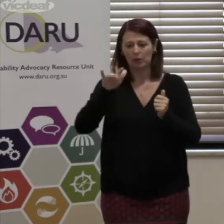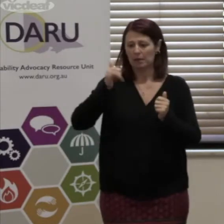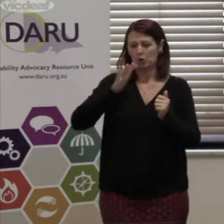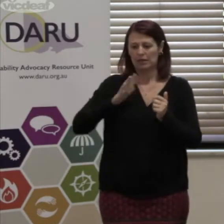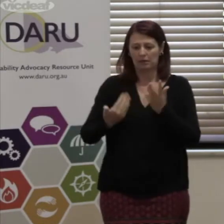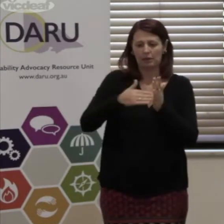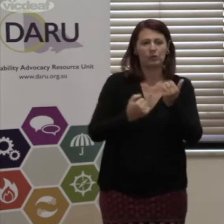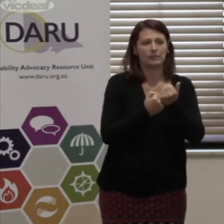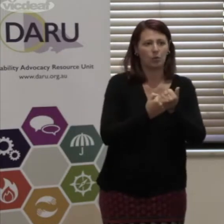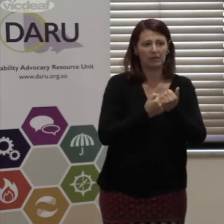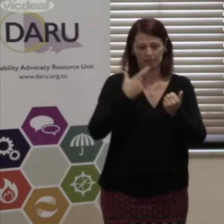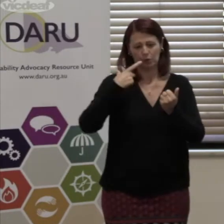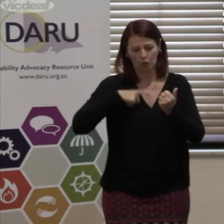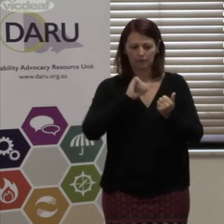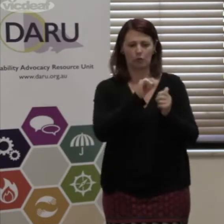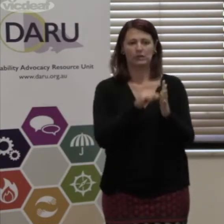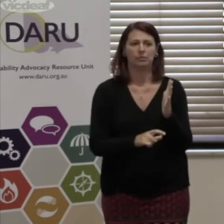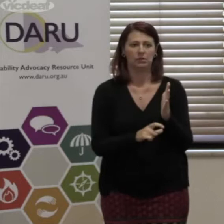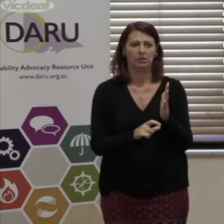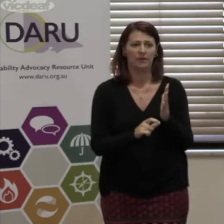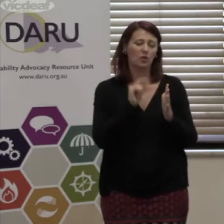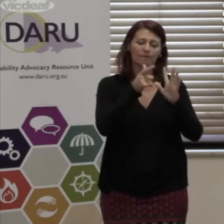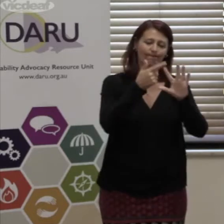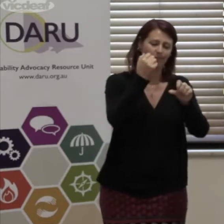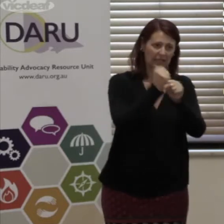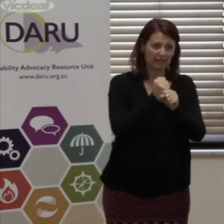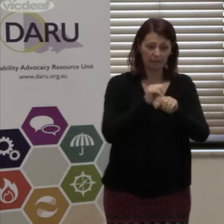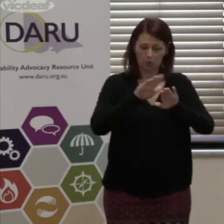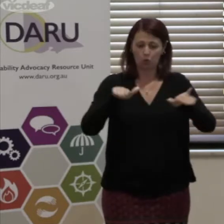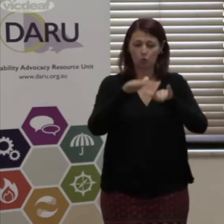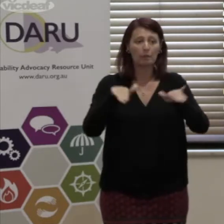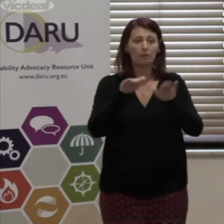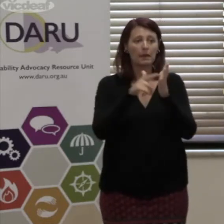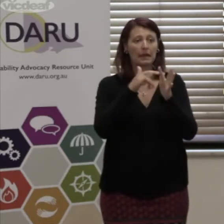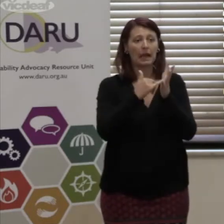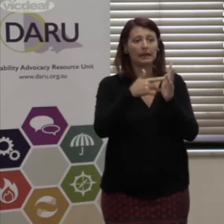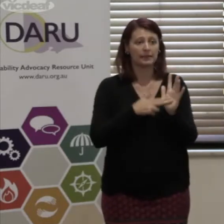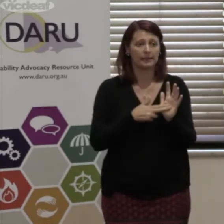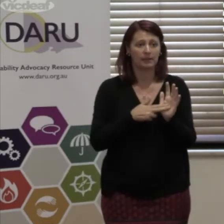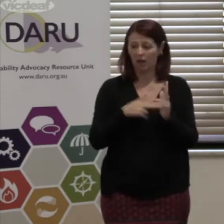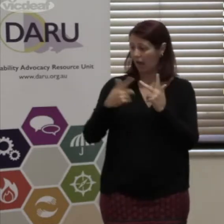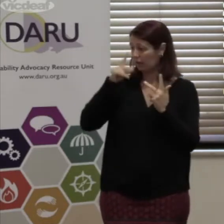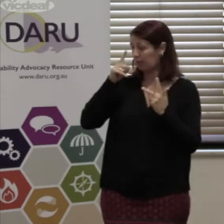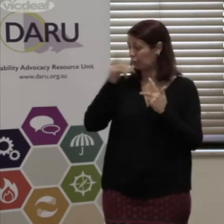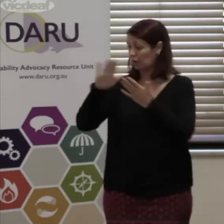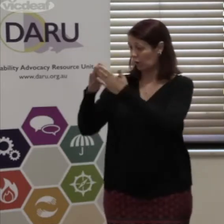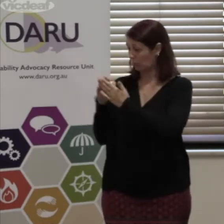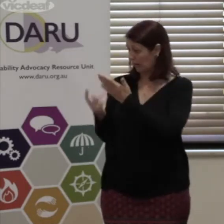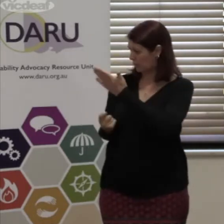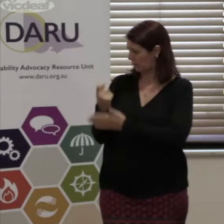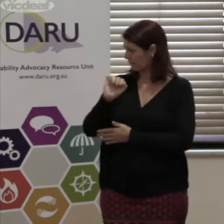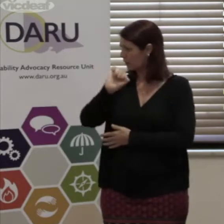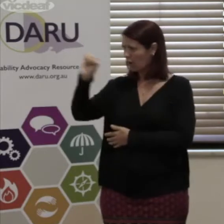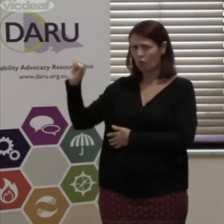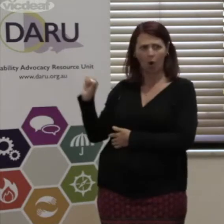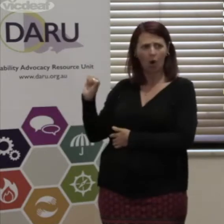it's the ones because of your disability. So one of your classic examples is swimming lessons, that other people in the community have to pay for their own swimming